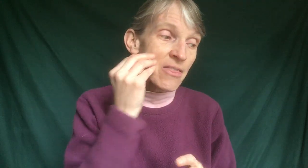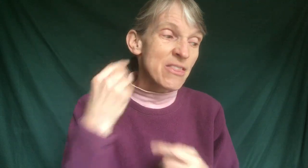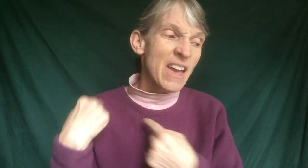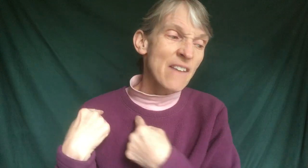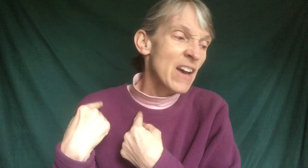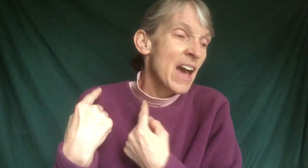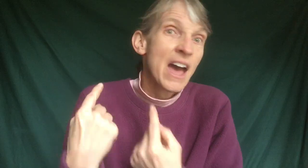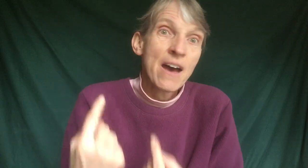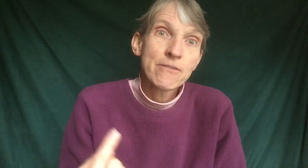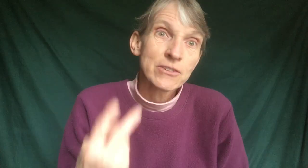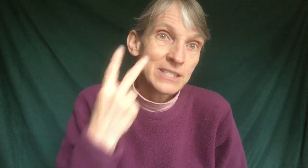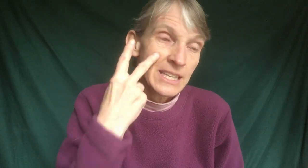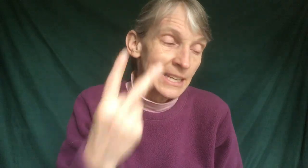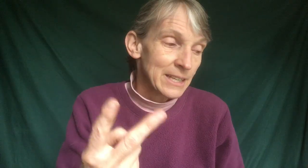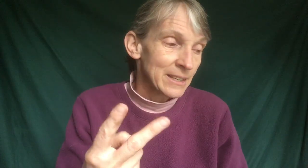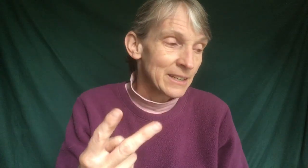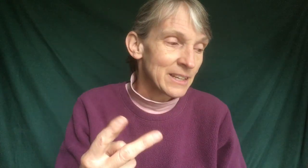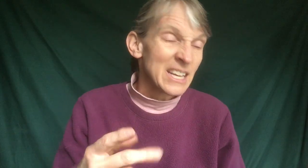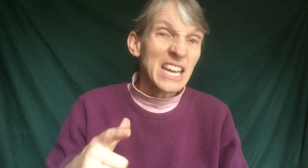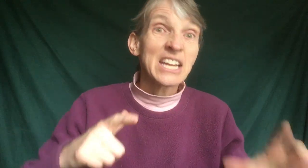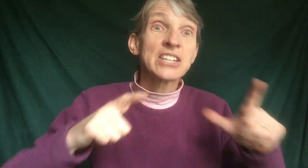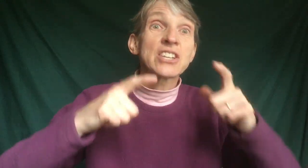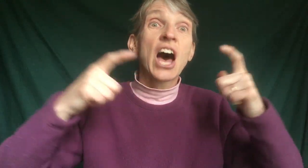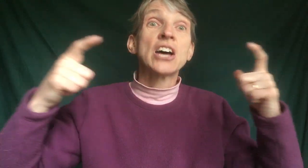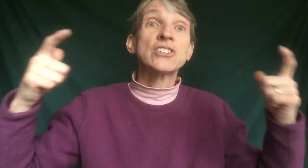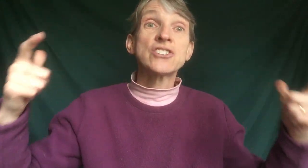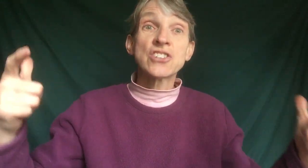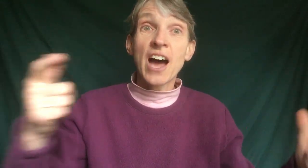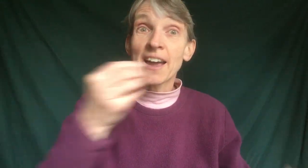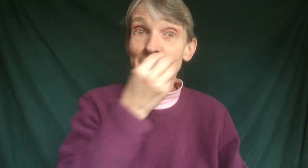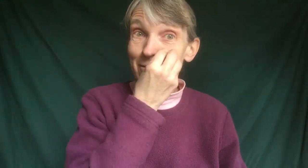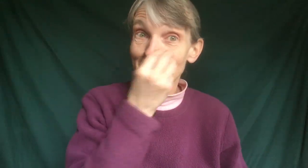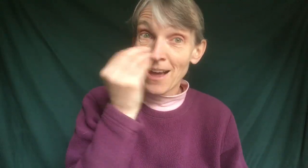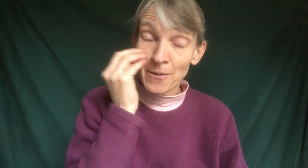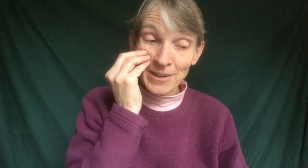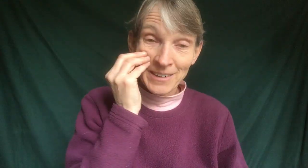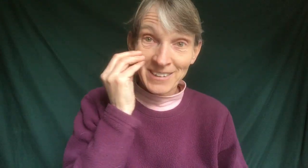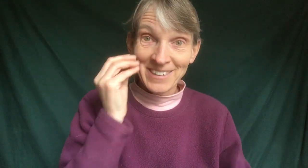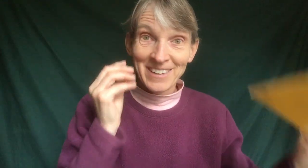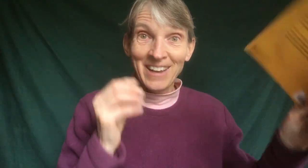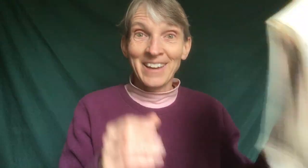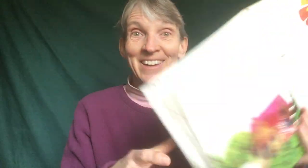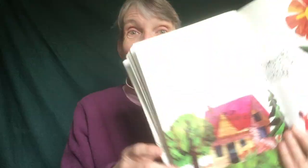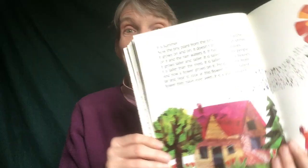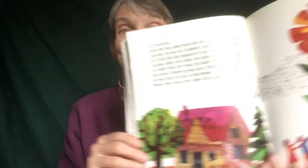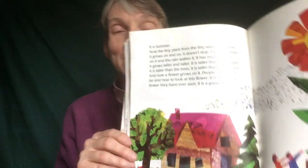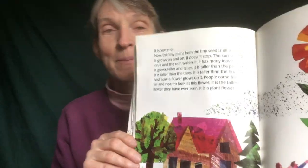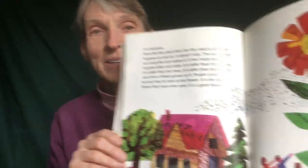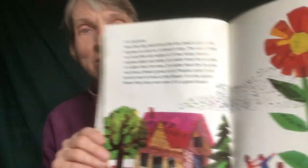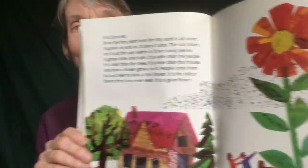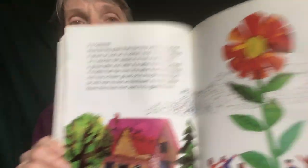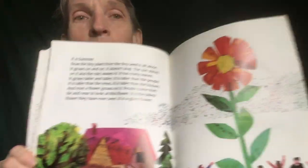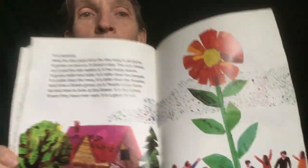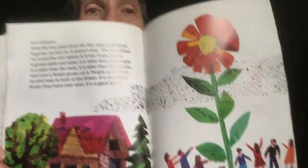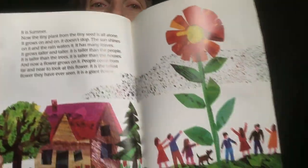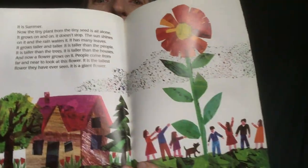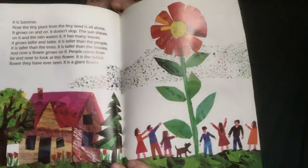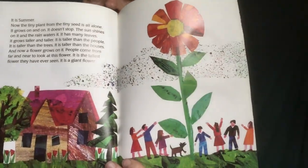they have ever seen. It is a giant flower. Here's the picture.